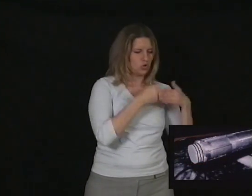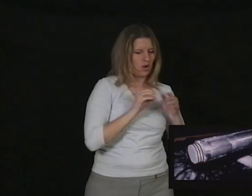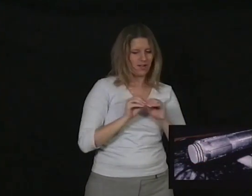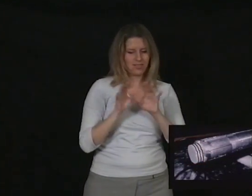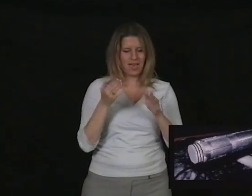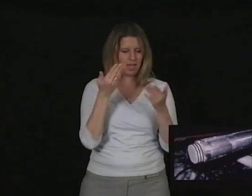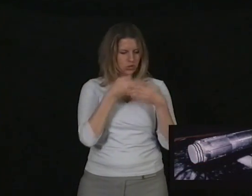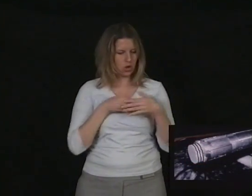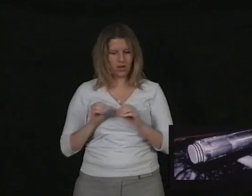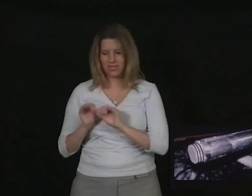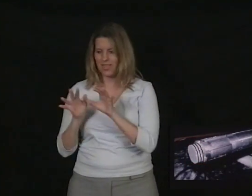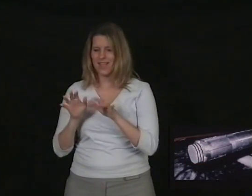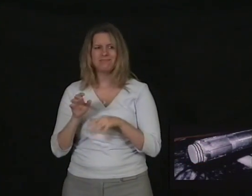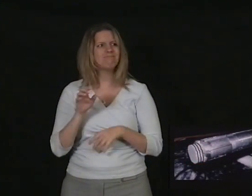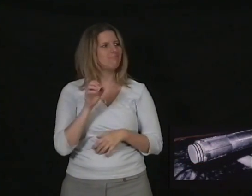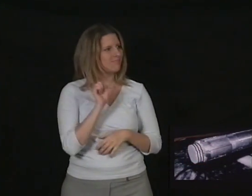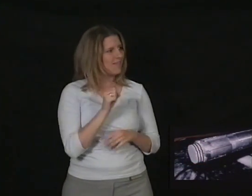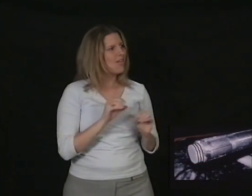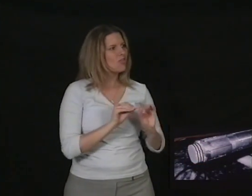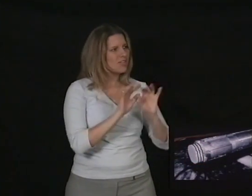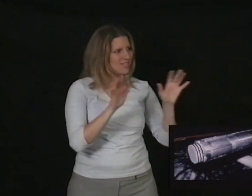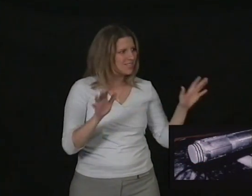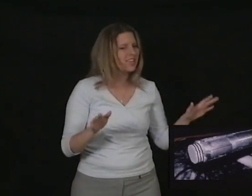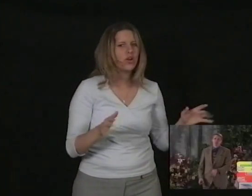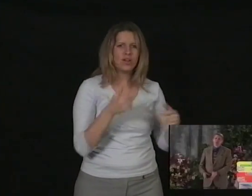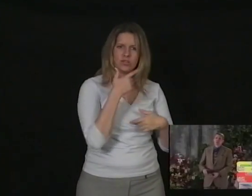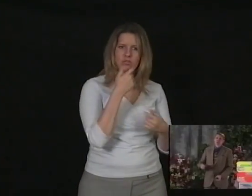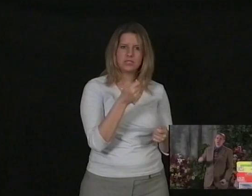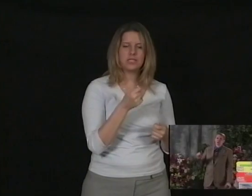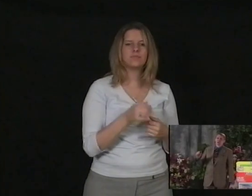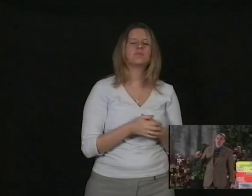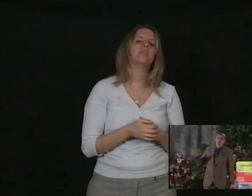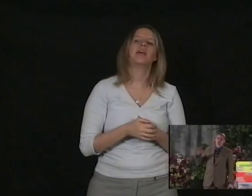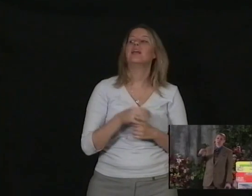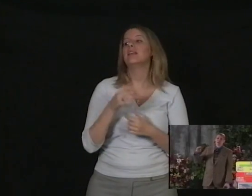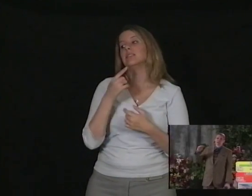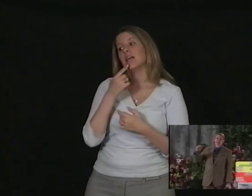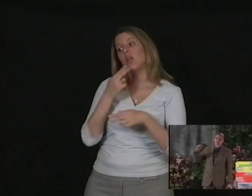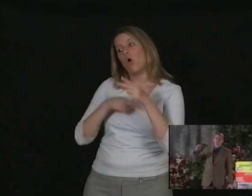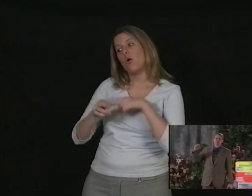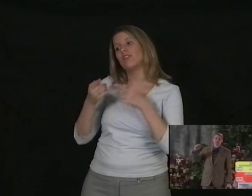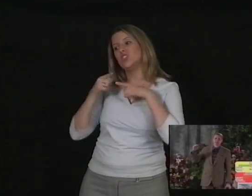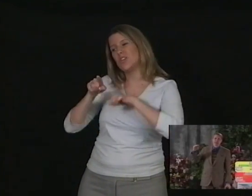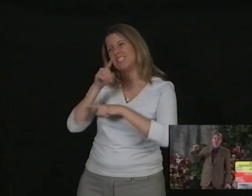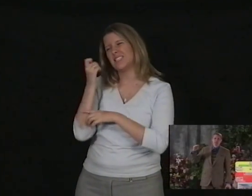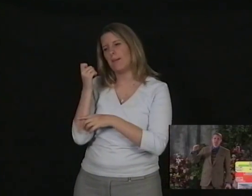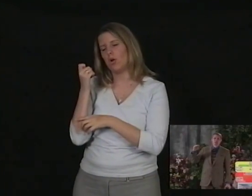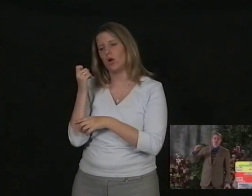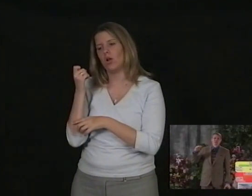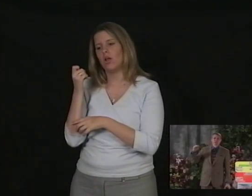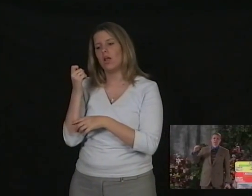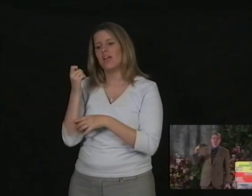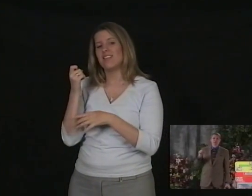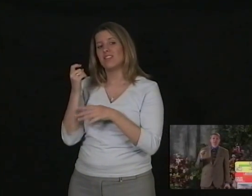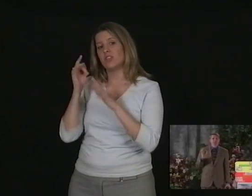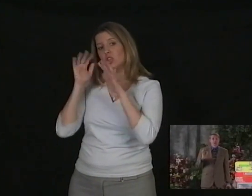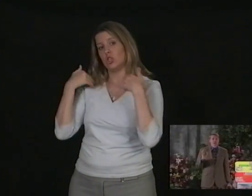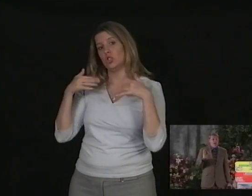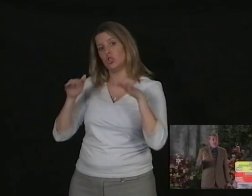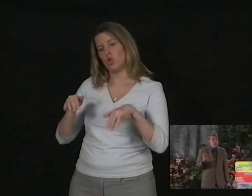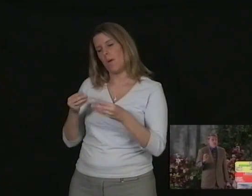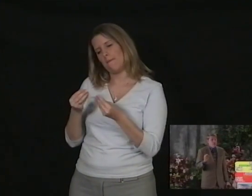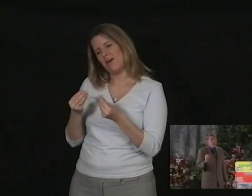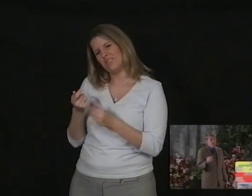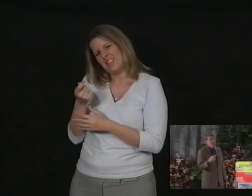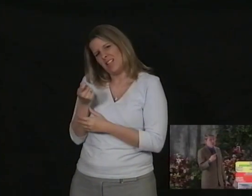said, oh yeah, they're very clear. Interesting. They said, now Hovind, in the summer, the snow melts just a little bit on top and then it refreezes and makes